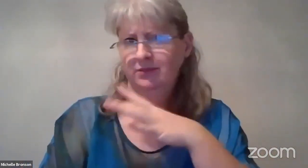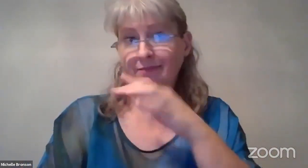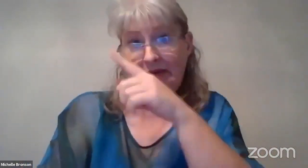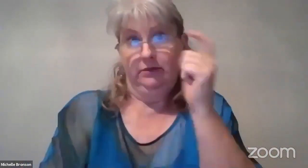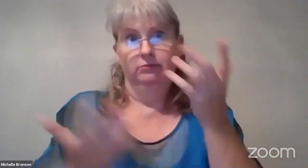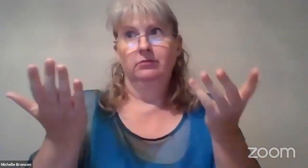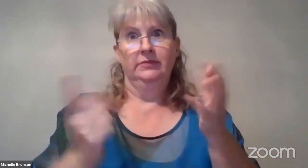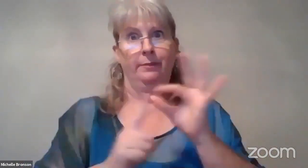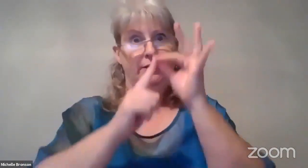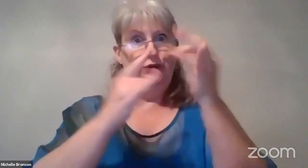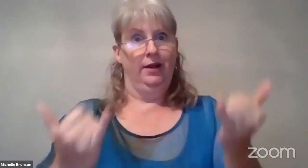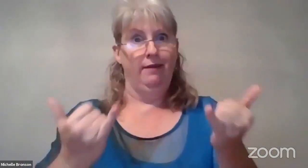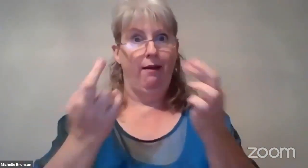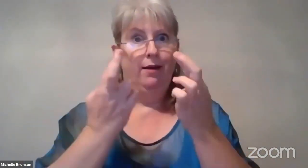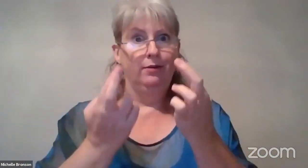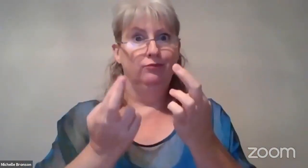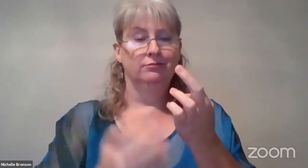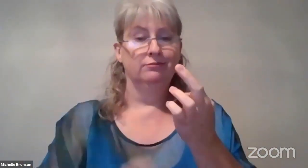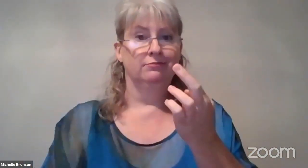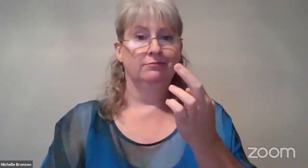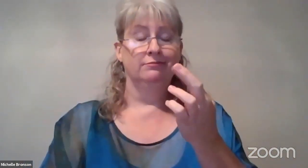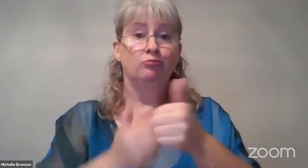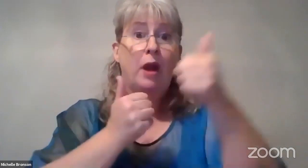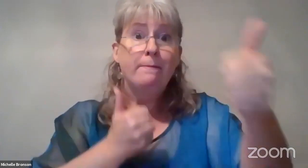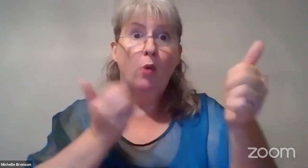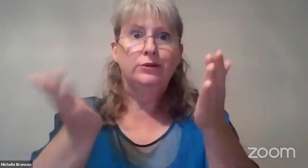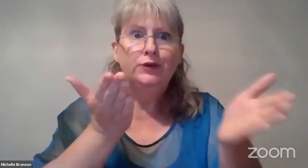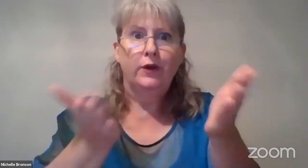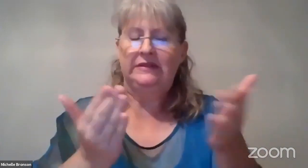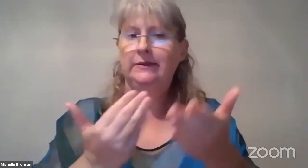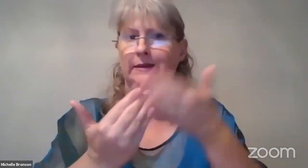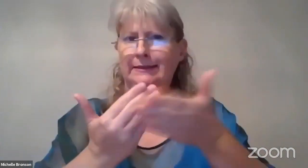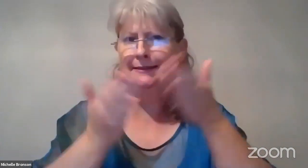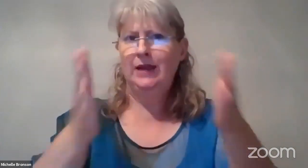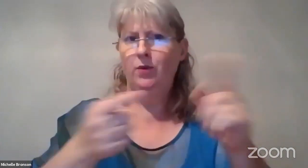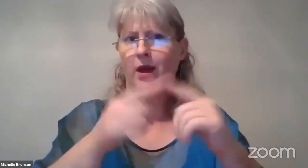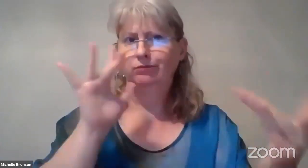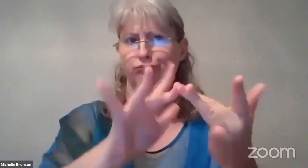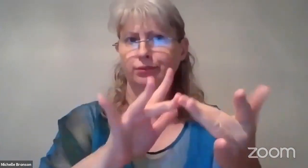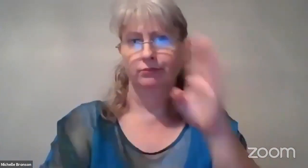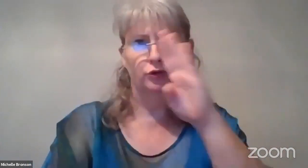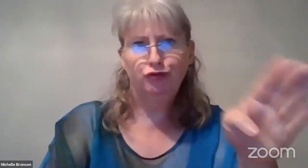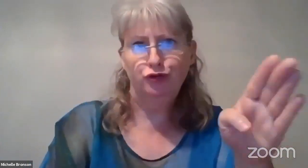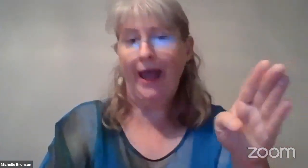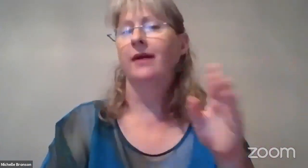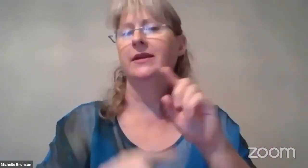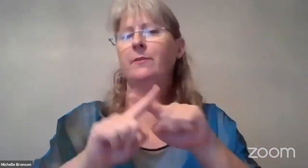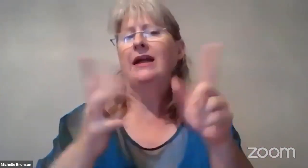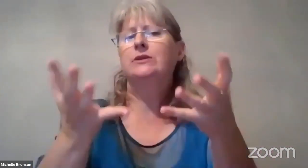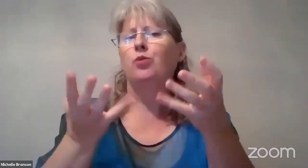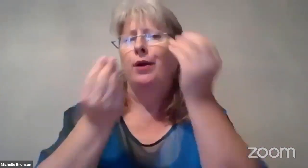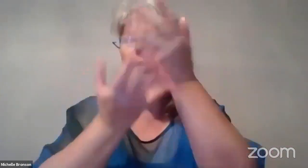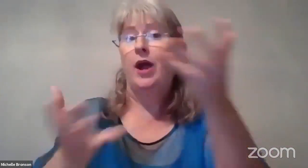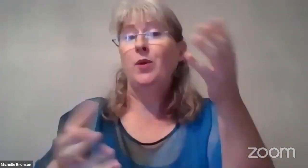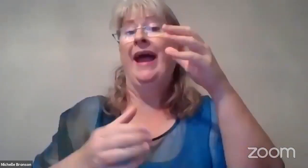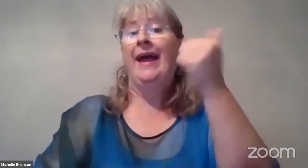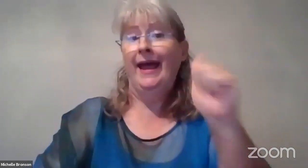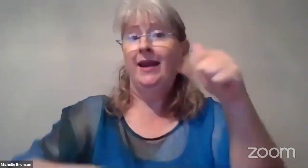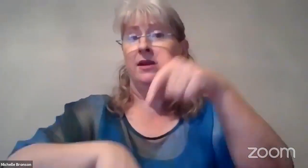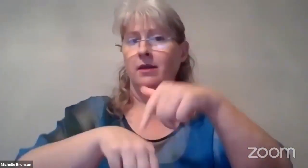forth in text, and that's 100% acceptable, especially given what's happening right now with remote services. That's generally one of the quickest and easiest ways